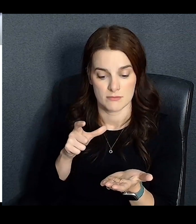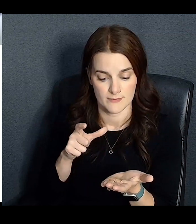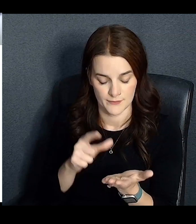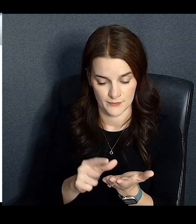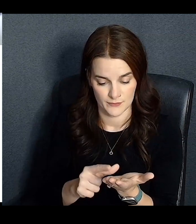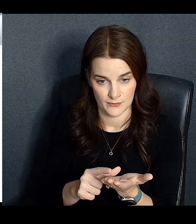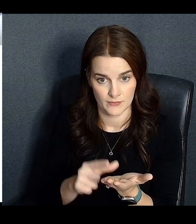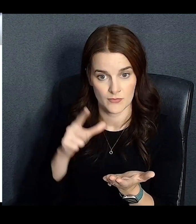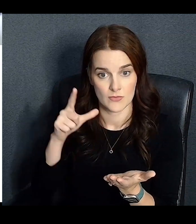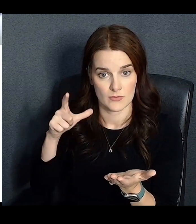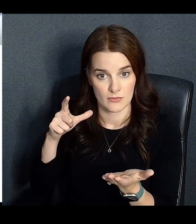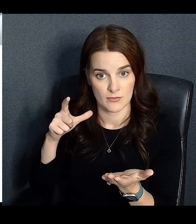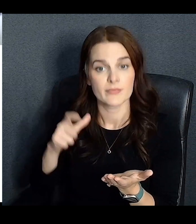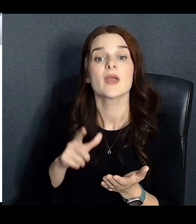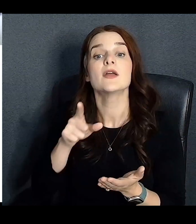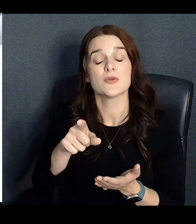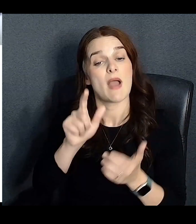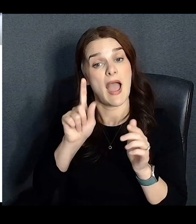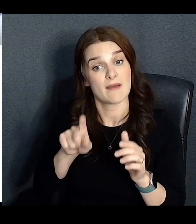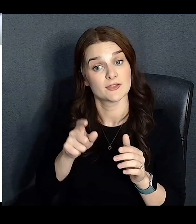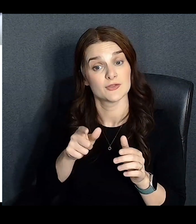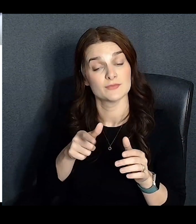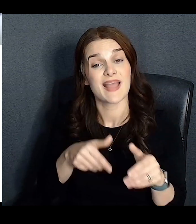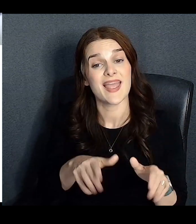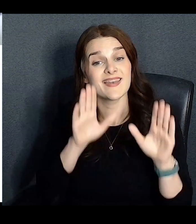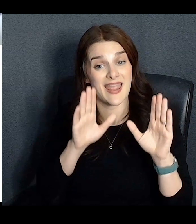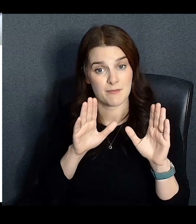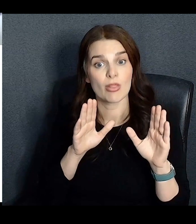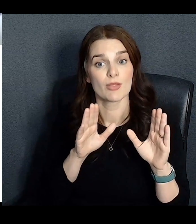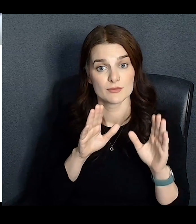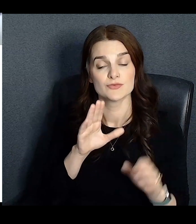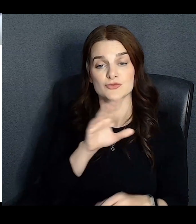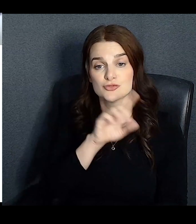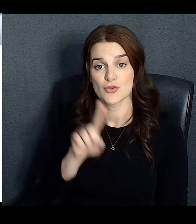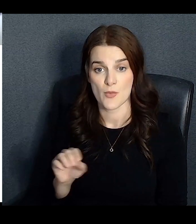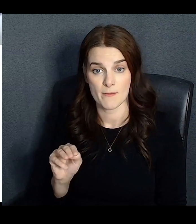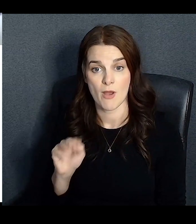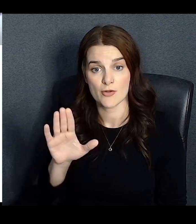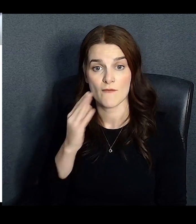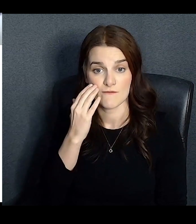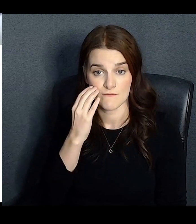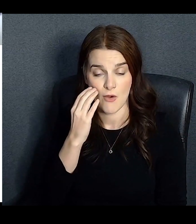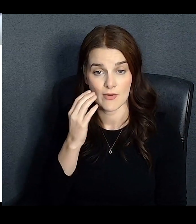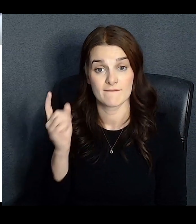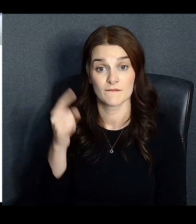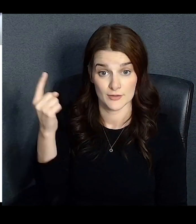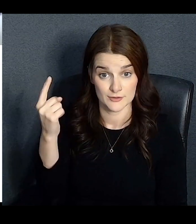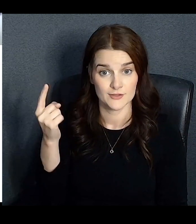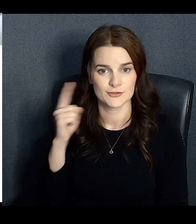Zoom. But to do that, you have to enable Zoom on your phone first to recognize that